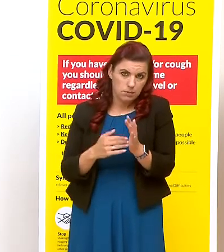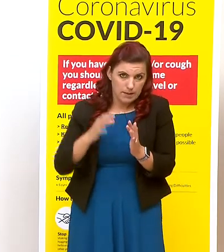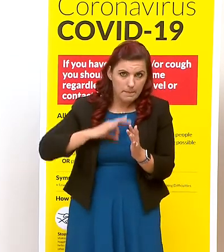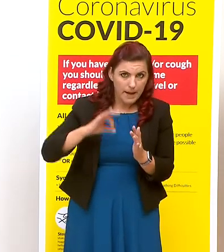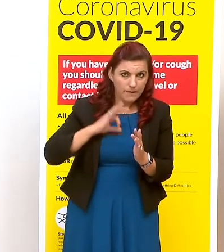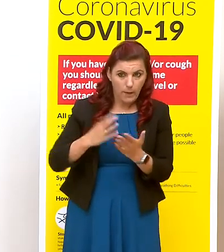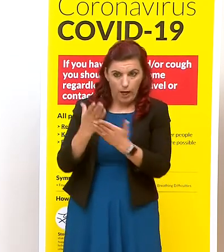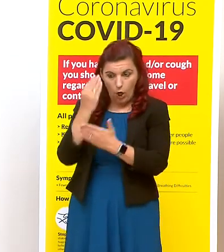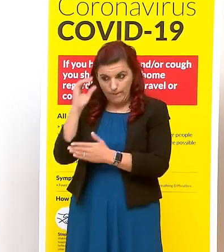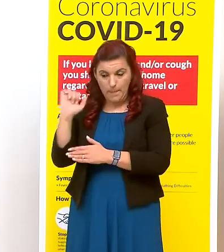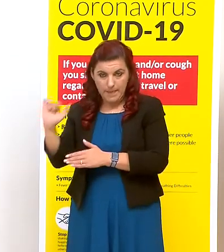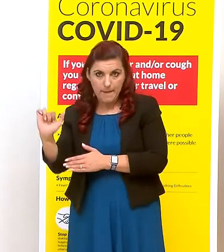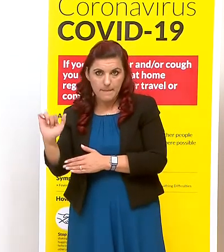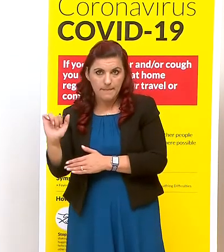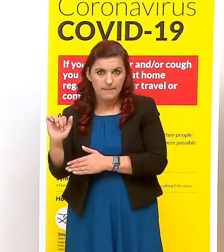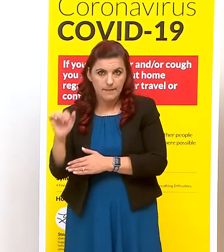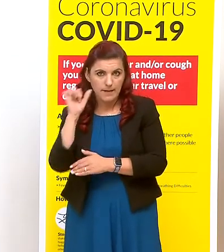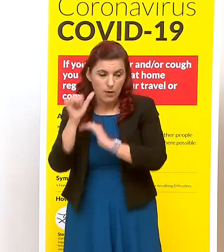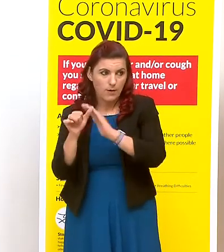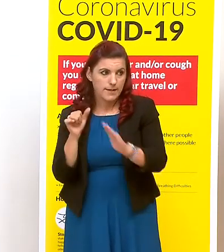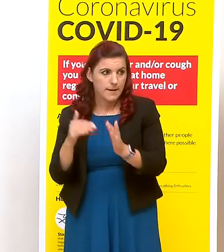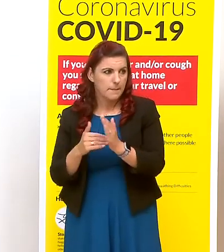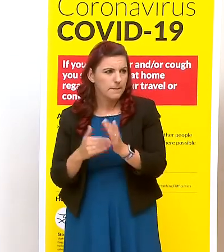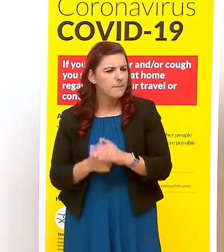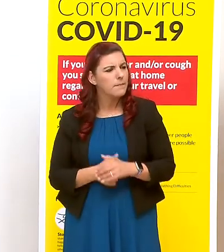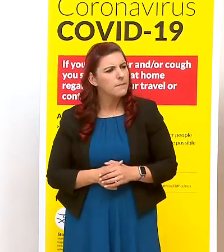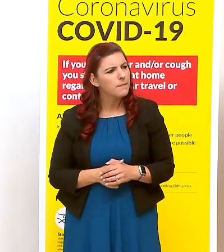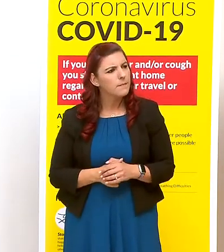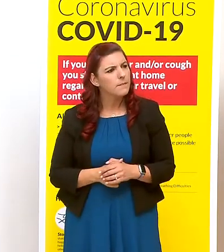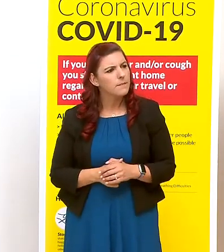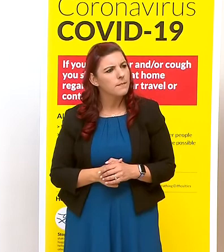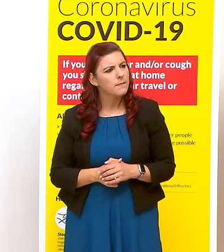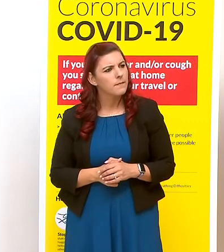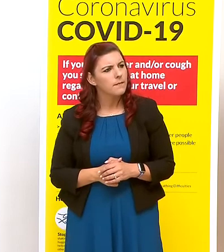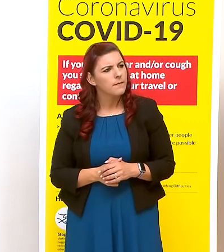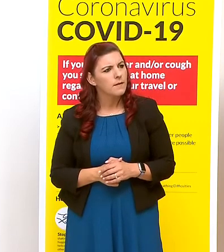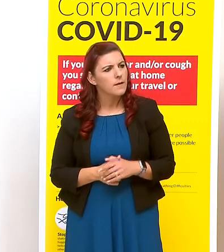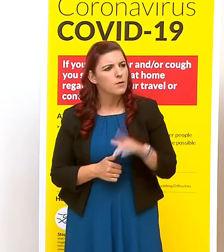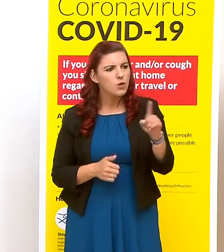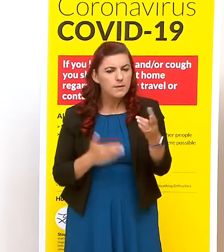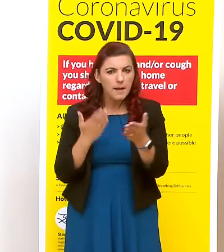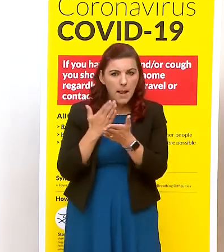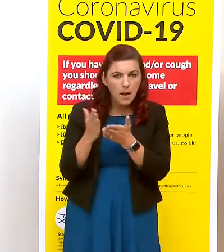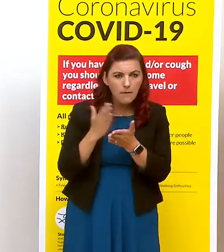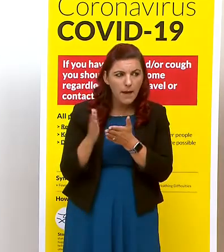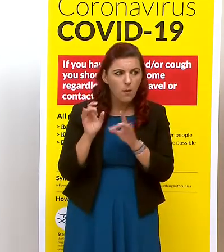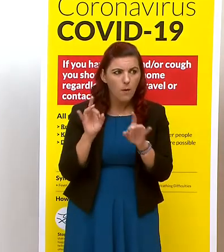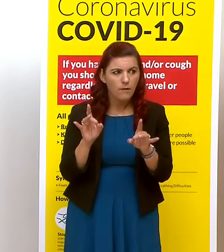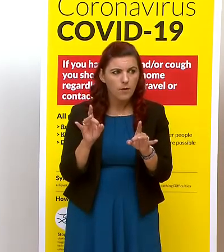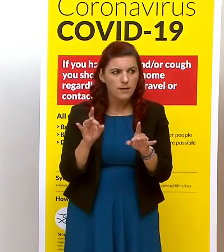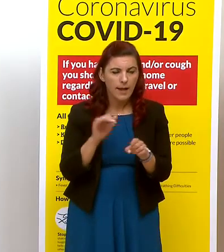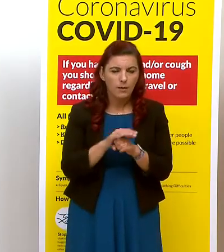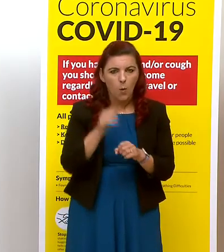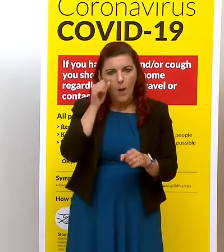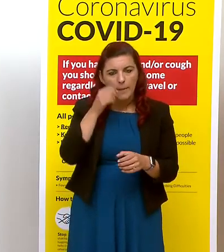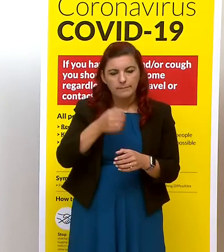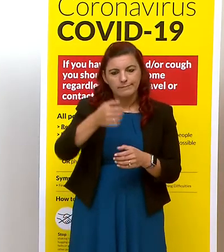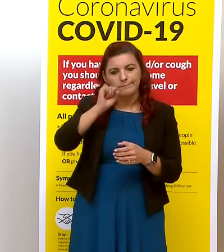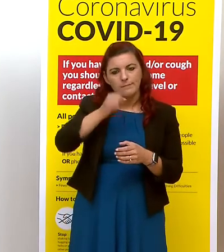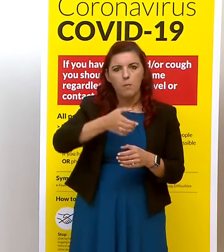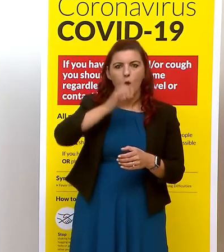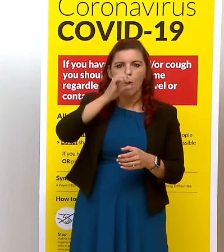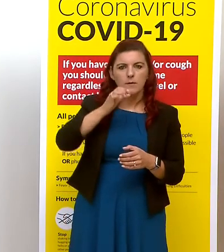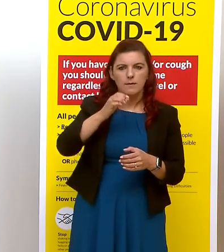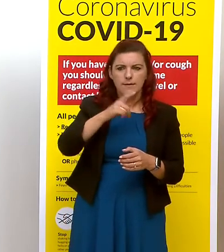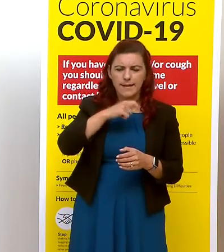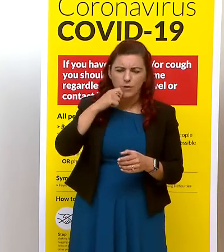those critical measures I've just mentioned. So just to clarify, I mean, obviously publicans are calling for them to be allowed